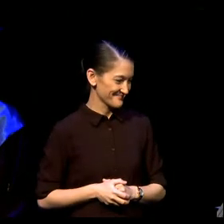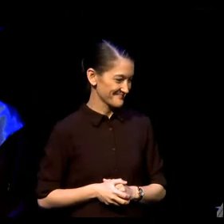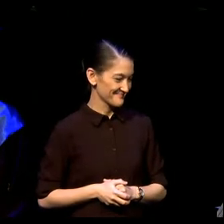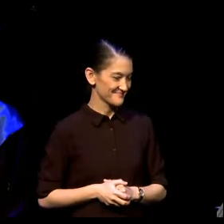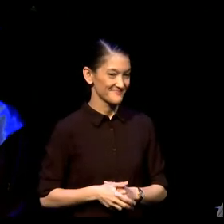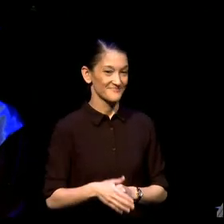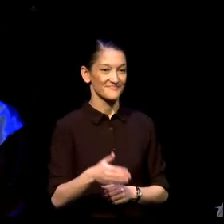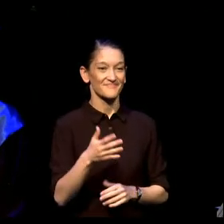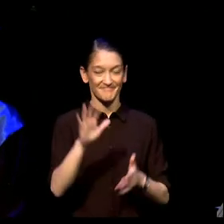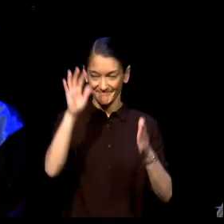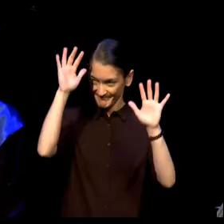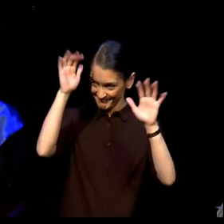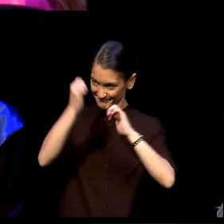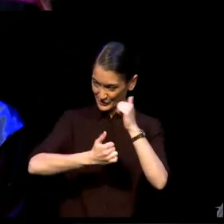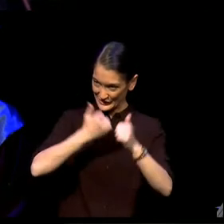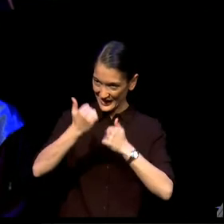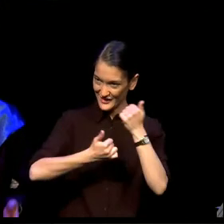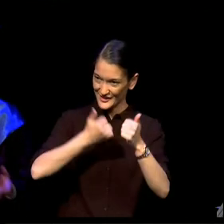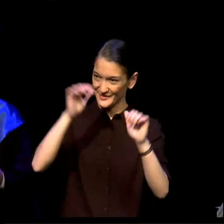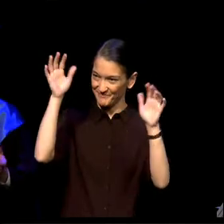Please join me in congratulating them.